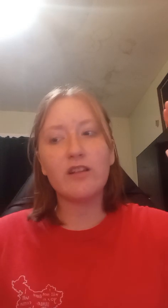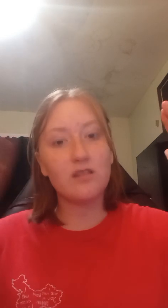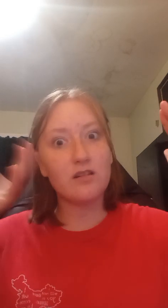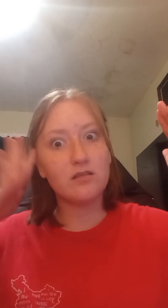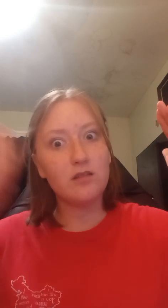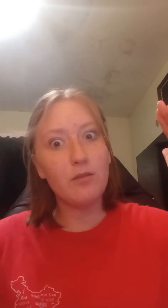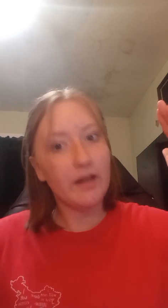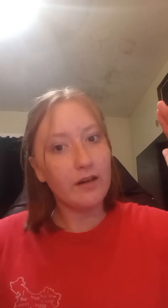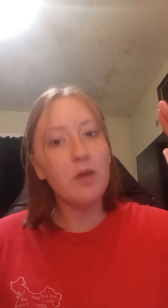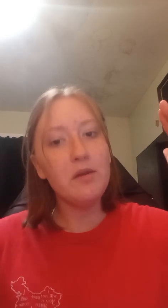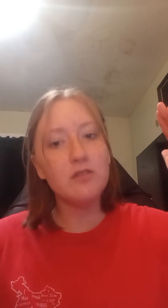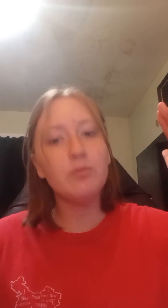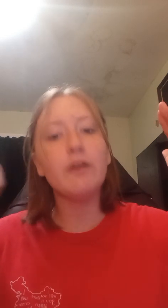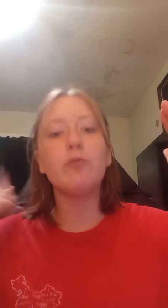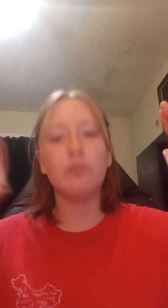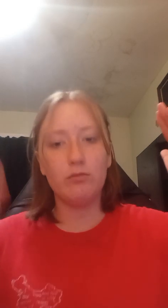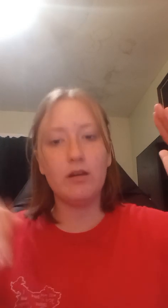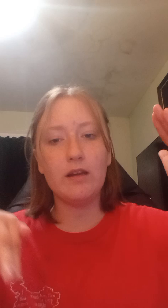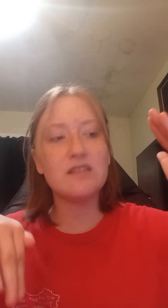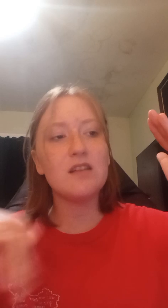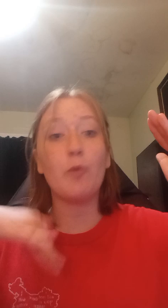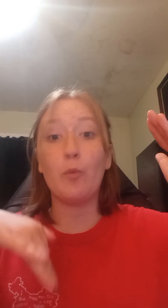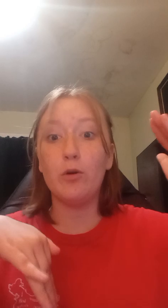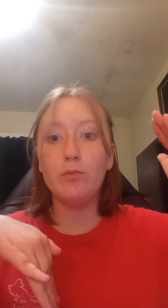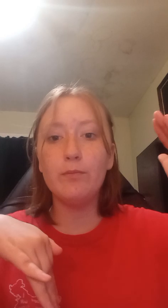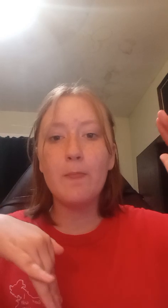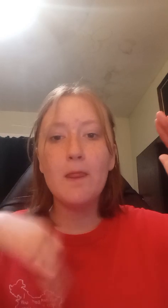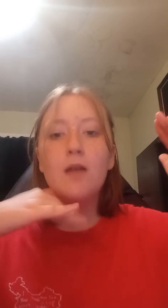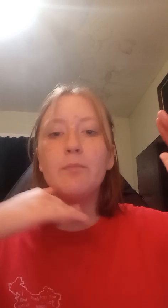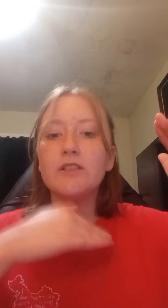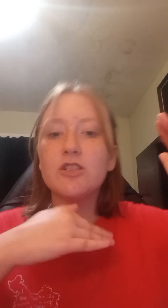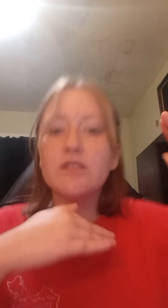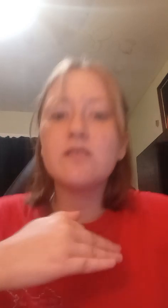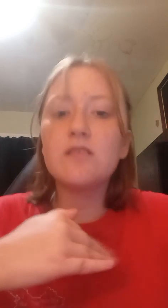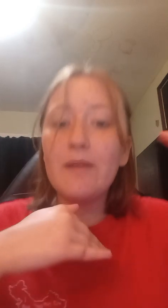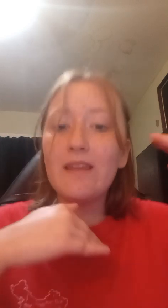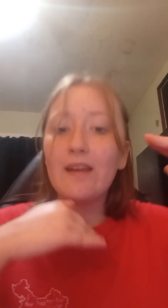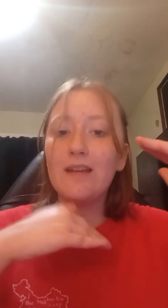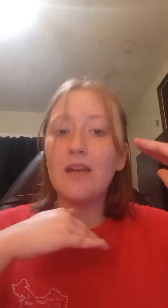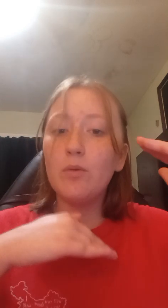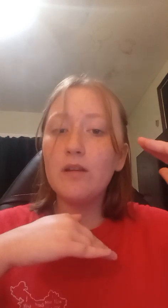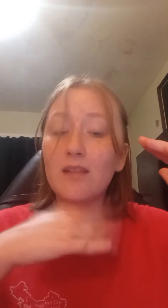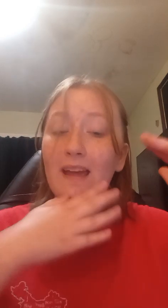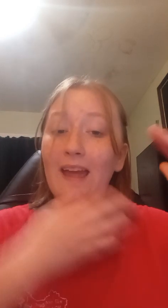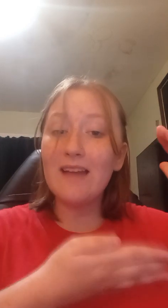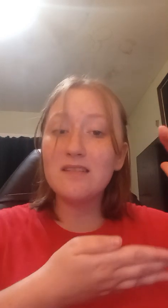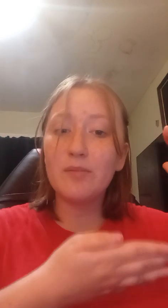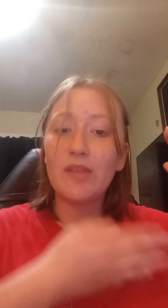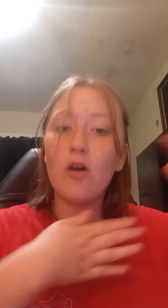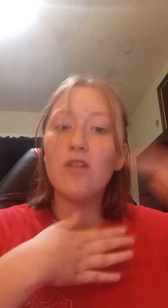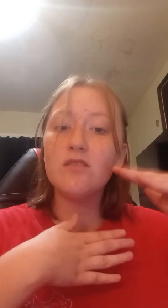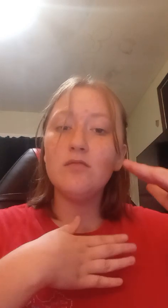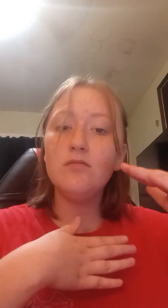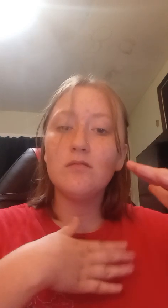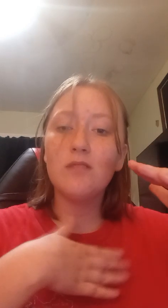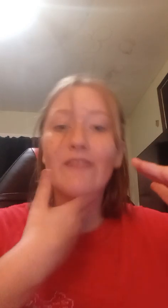so many I can go into, but at this time we won't. But just somebody that can deal with, that has it, but they also have good days